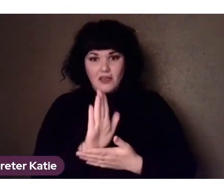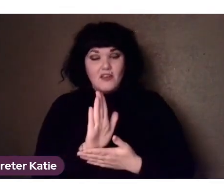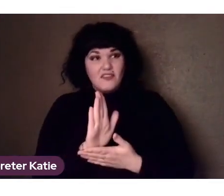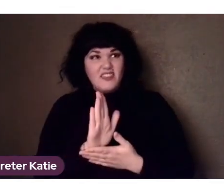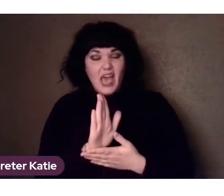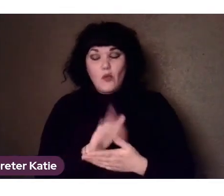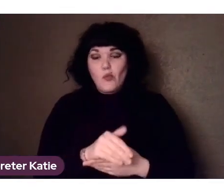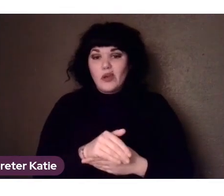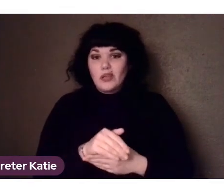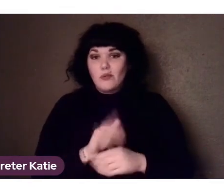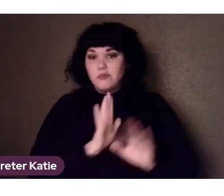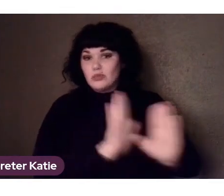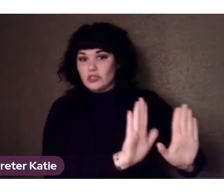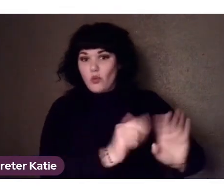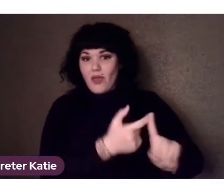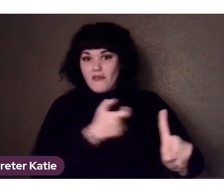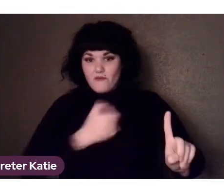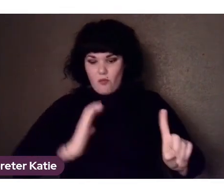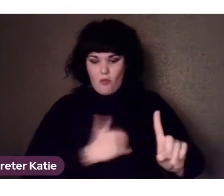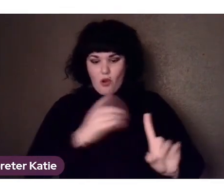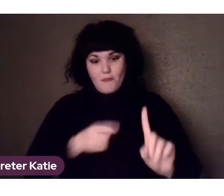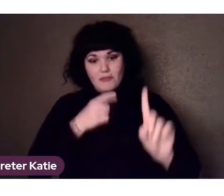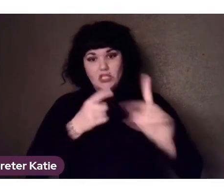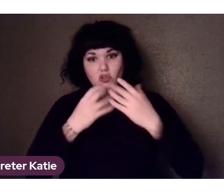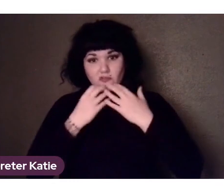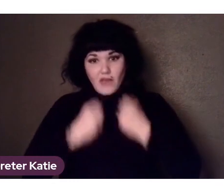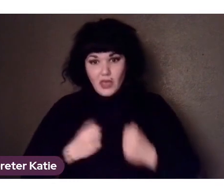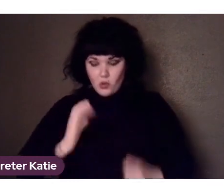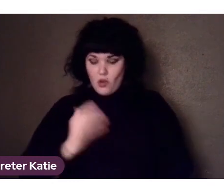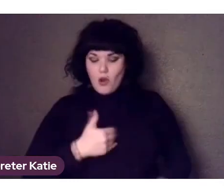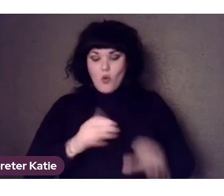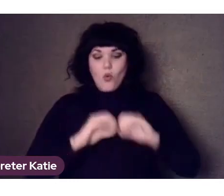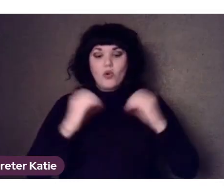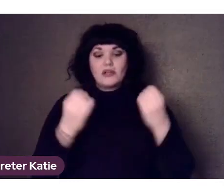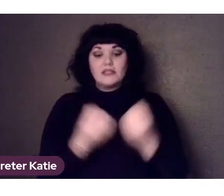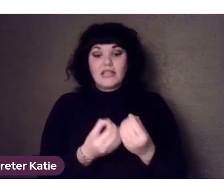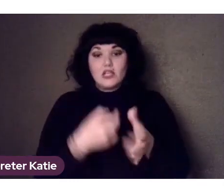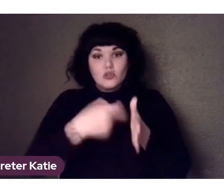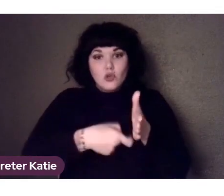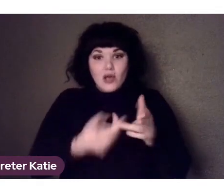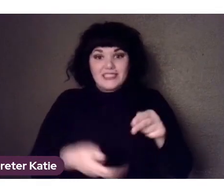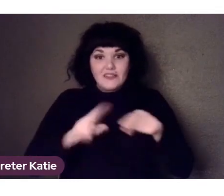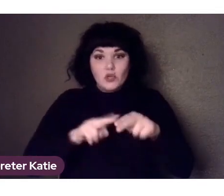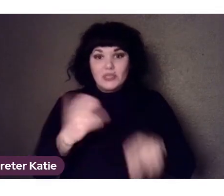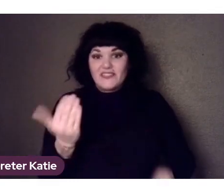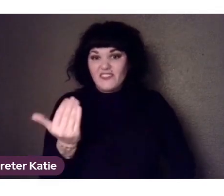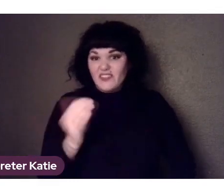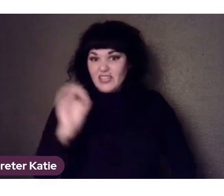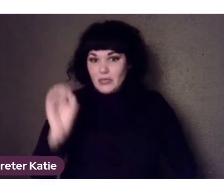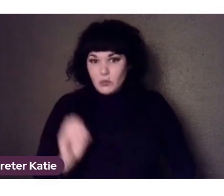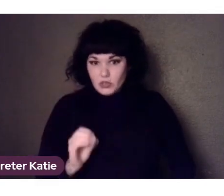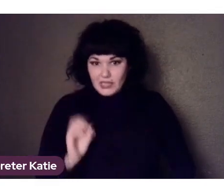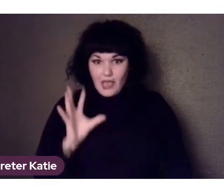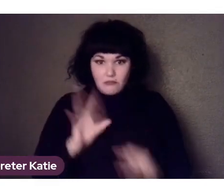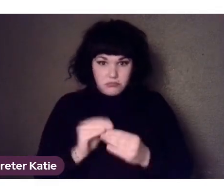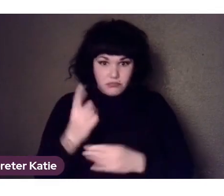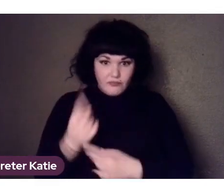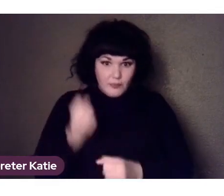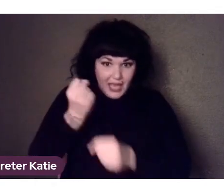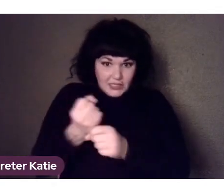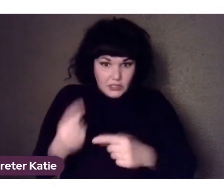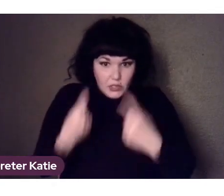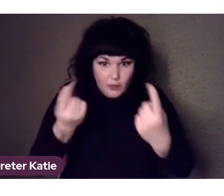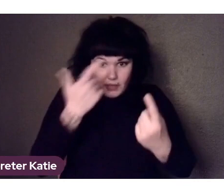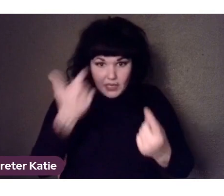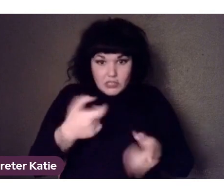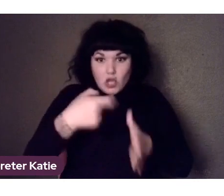values. Our organizational costs have increased by 15% over the past year because of cost of living increases